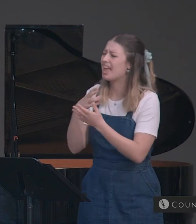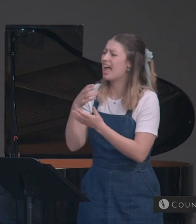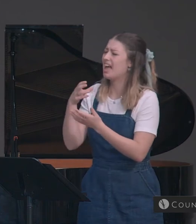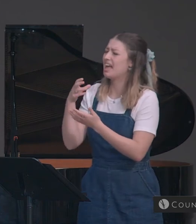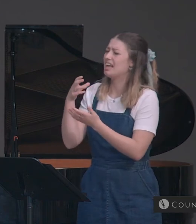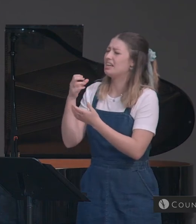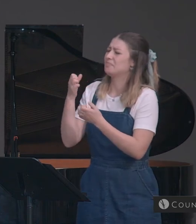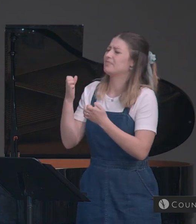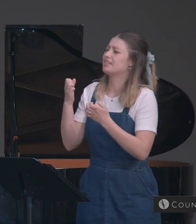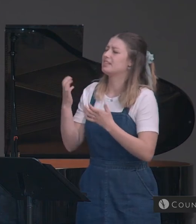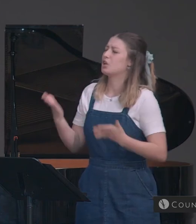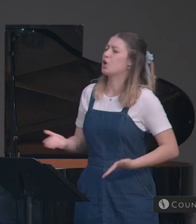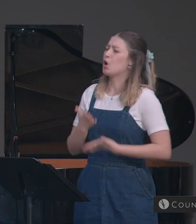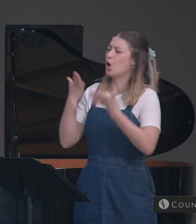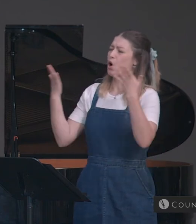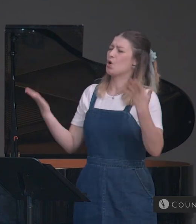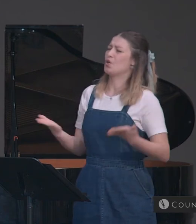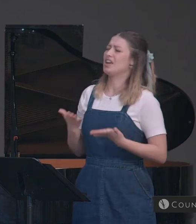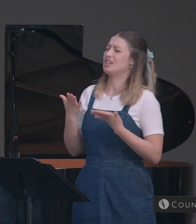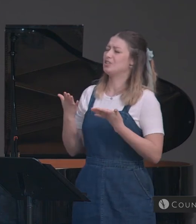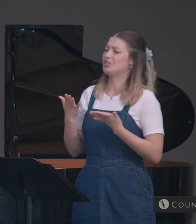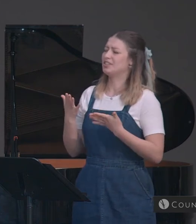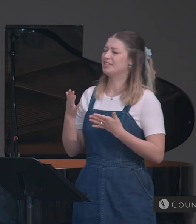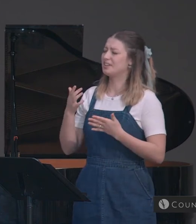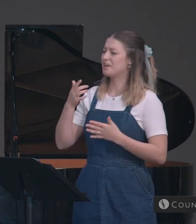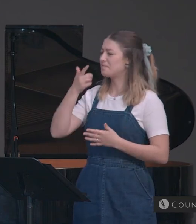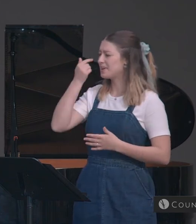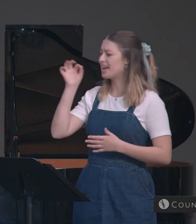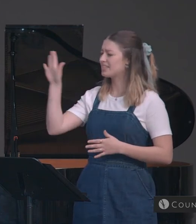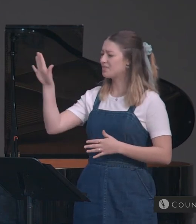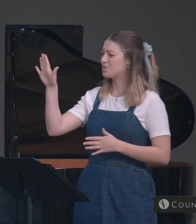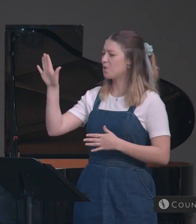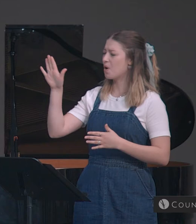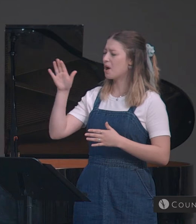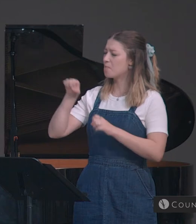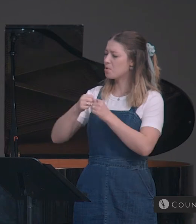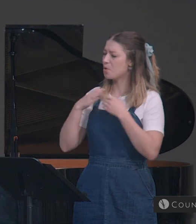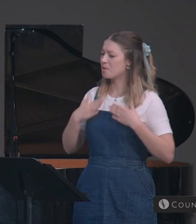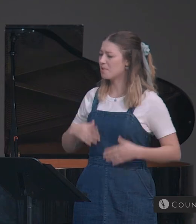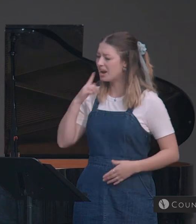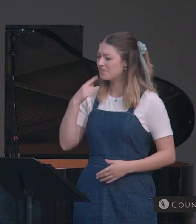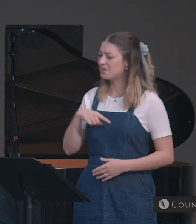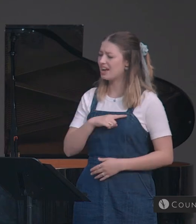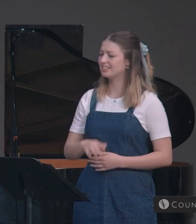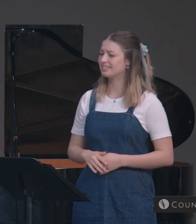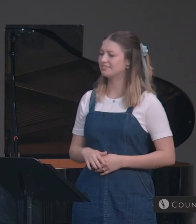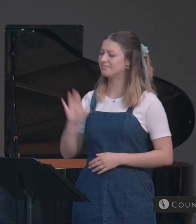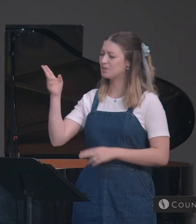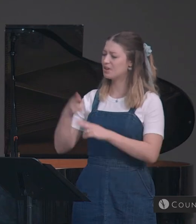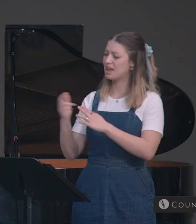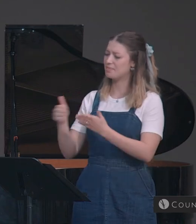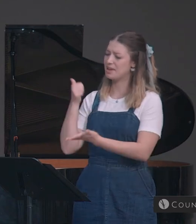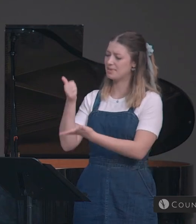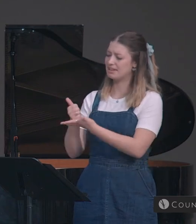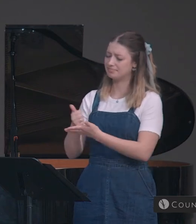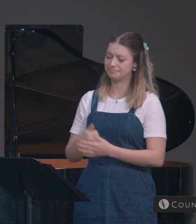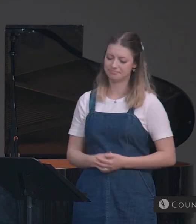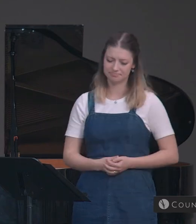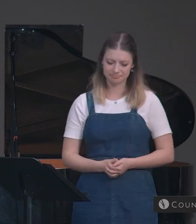encouraged by the blood of Your sacrifice and the brokenness of Your body for us. And it's Your name we pray. Amen.